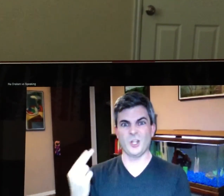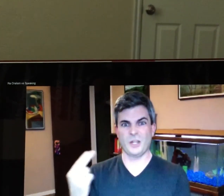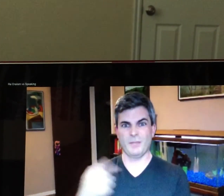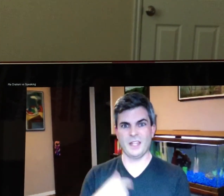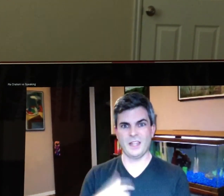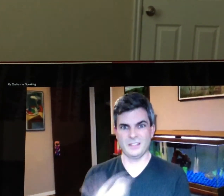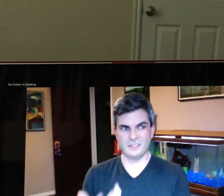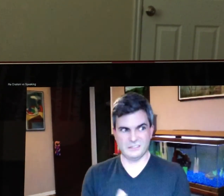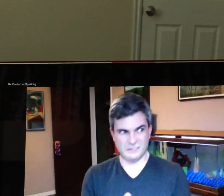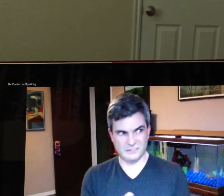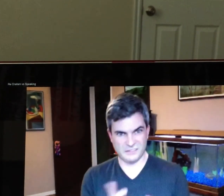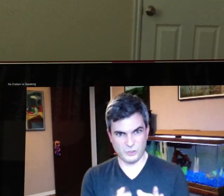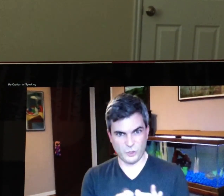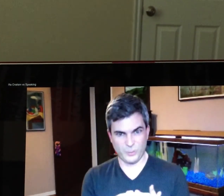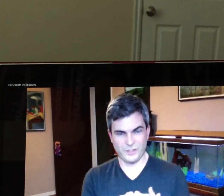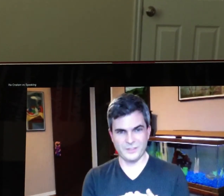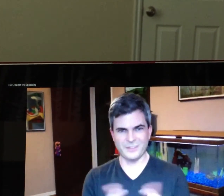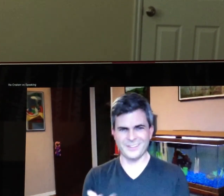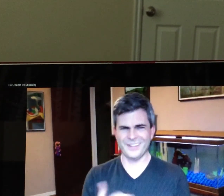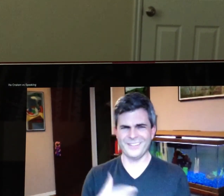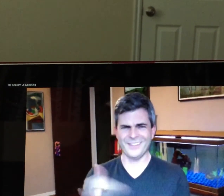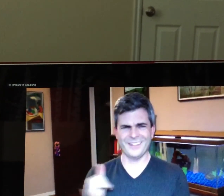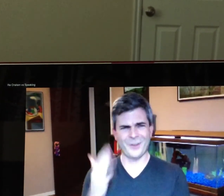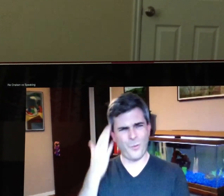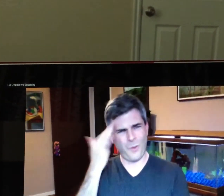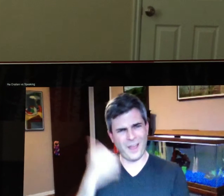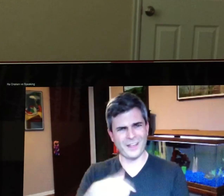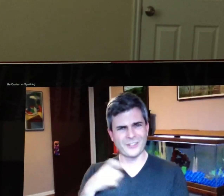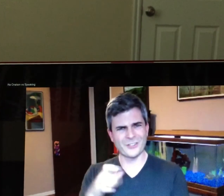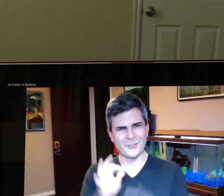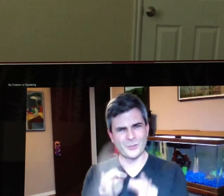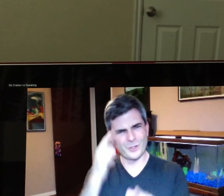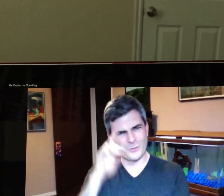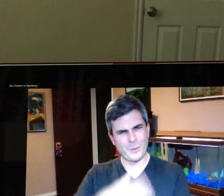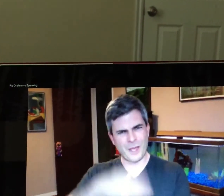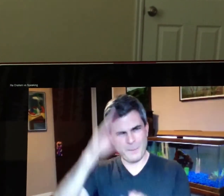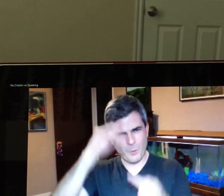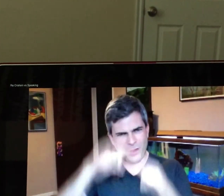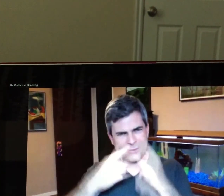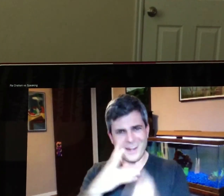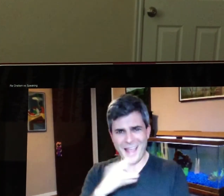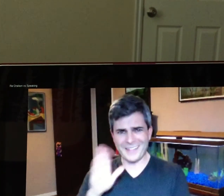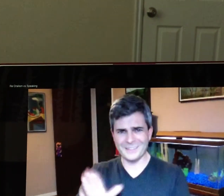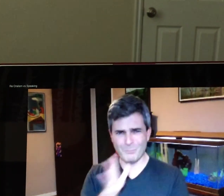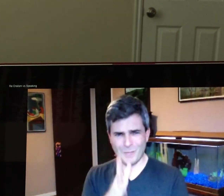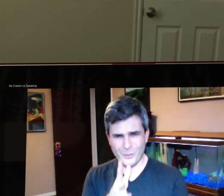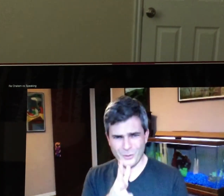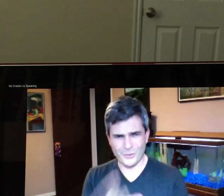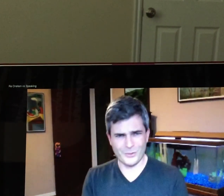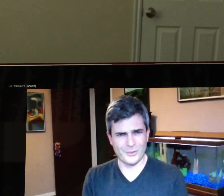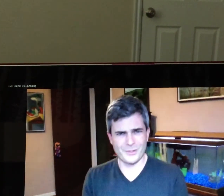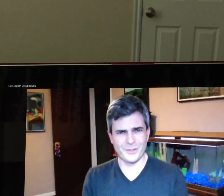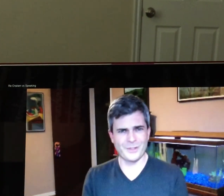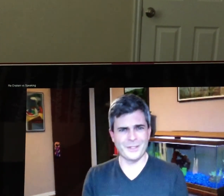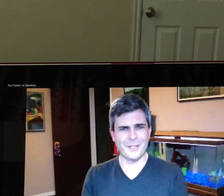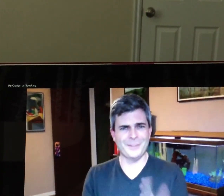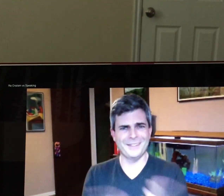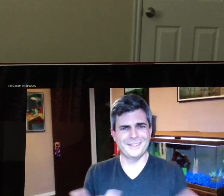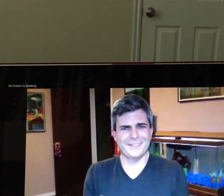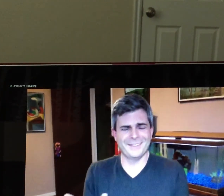Or in one instance, I assumed that they had to look at each other, but for this specific client, it was his son.